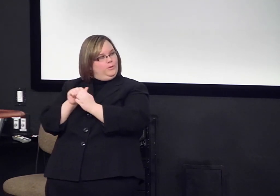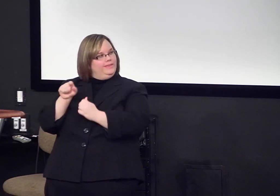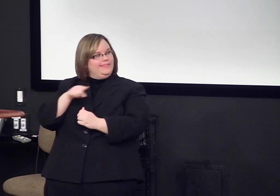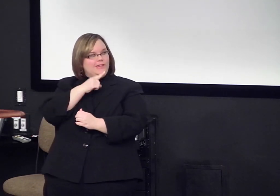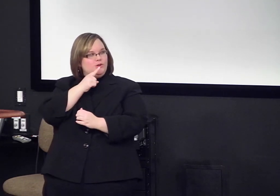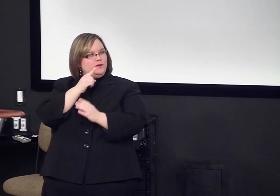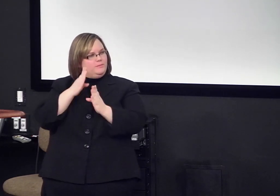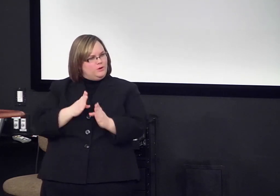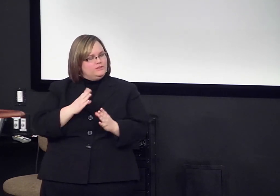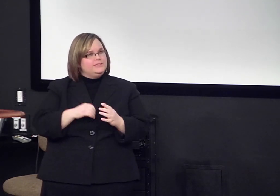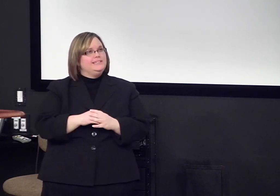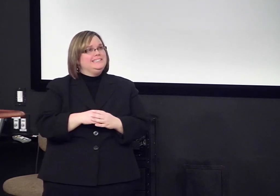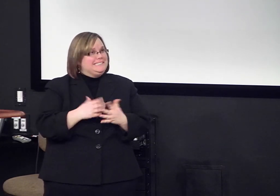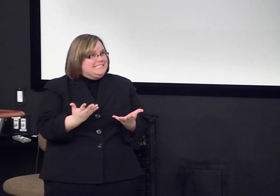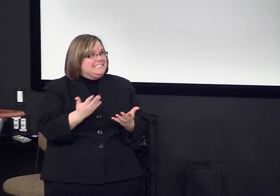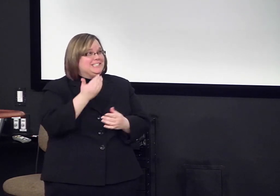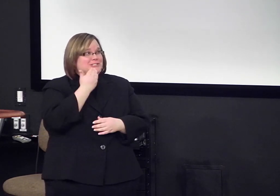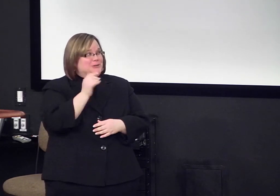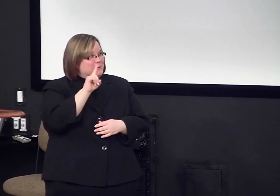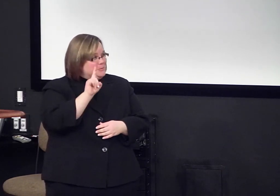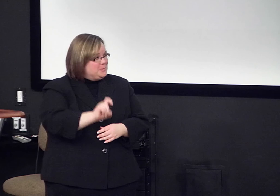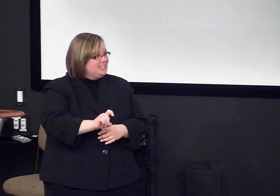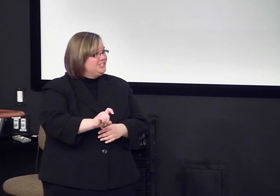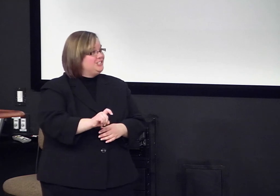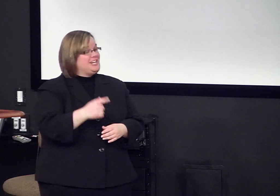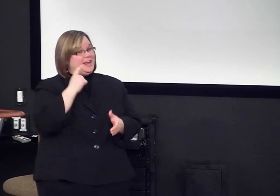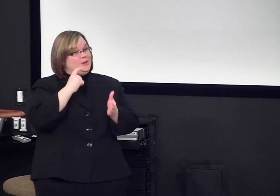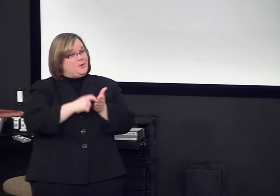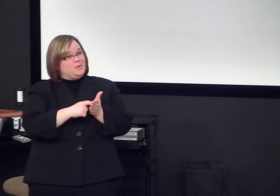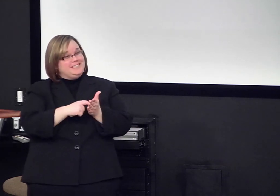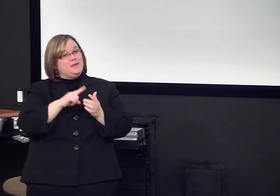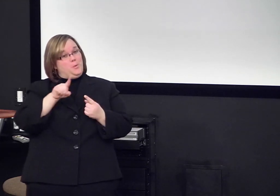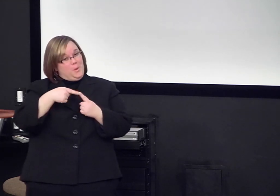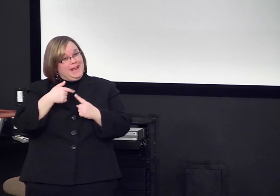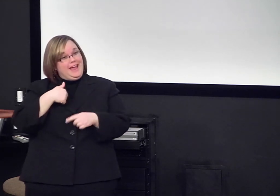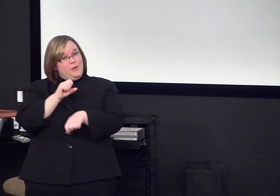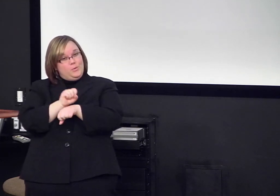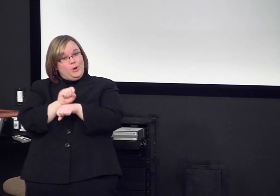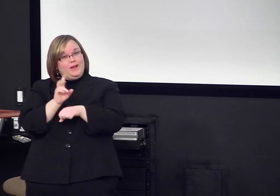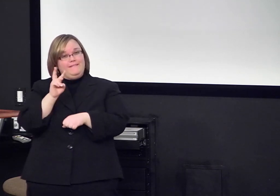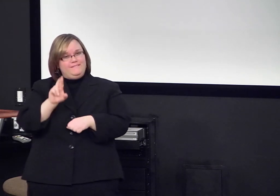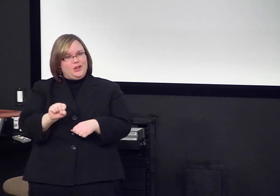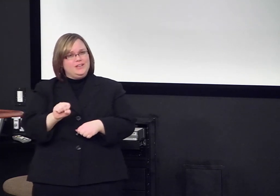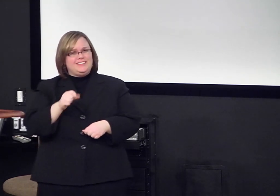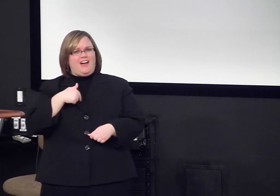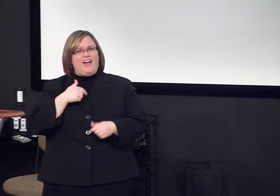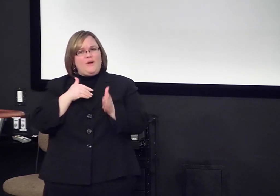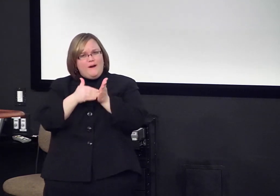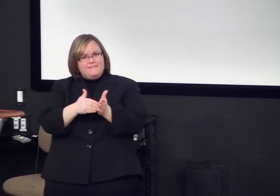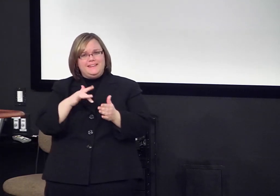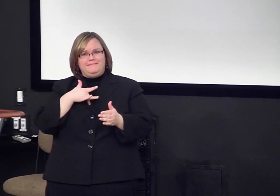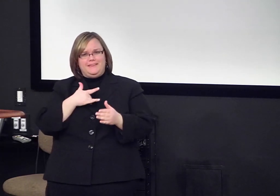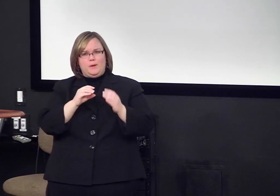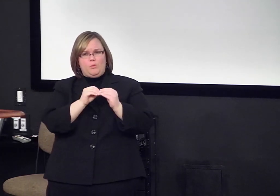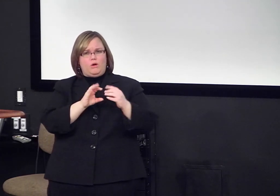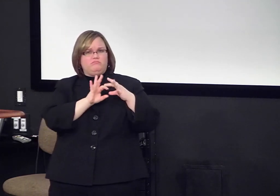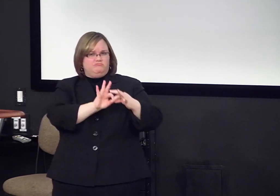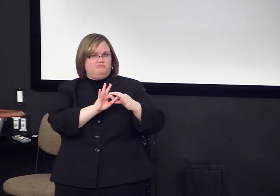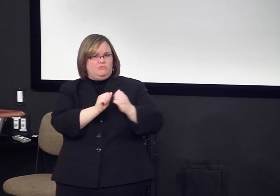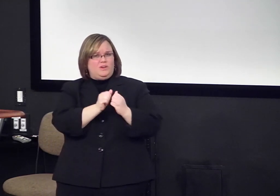And so your question in terms of how we create more rapport with the hearing caller, I think is a very good question. When I worked in